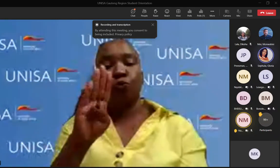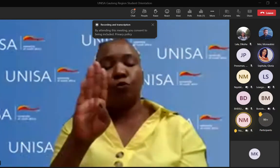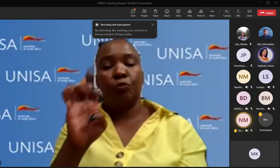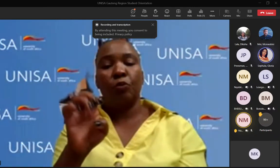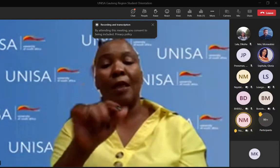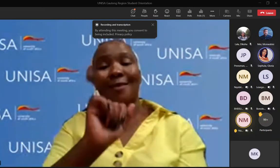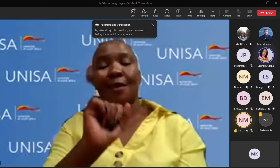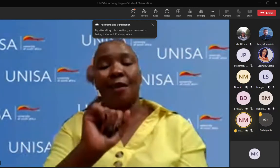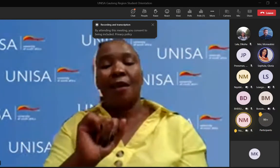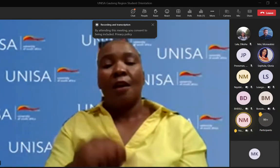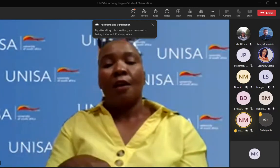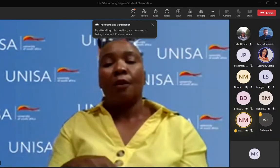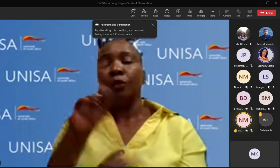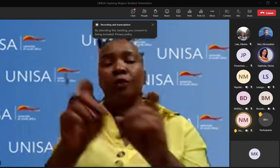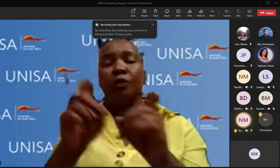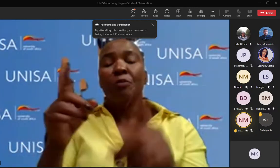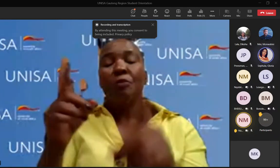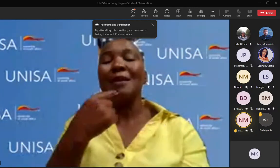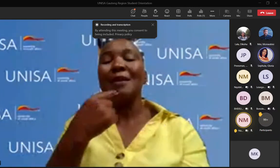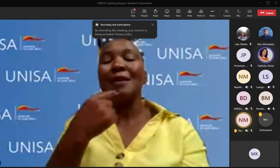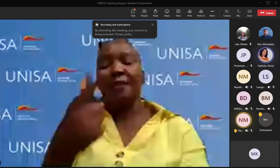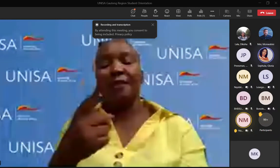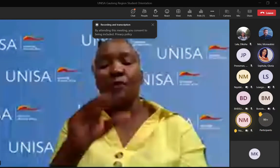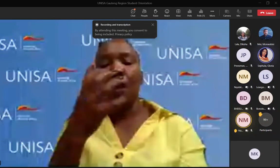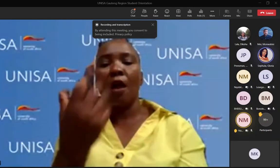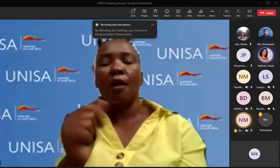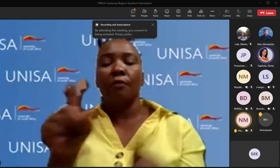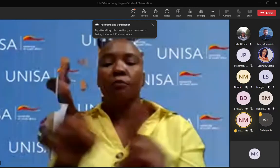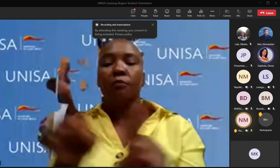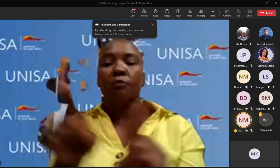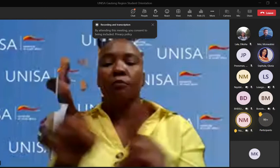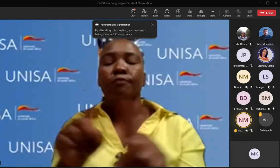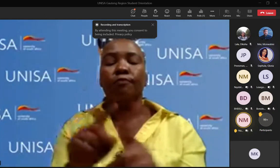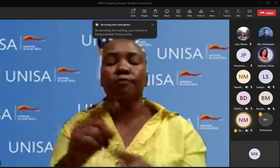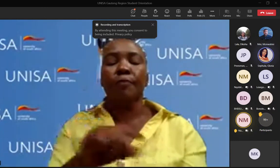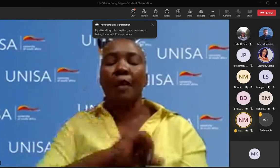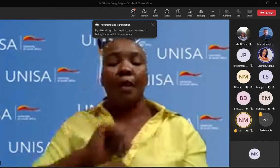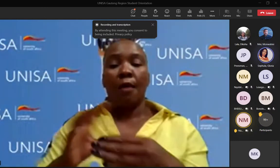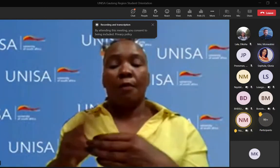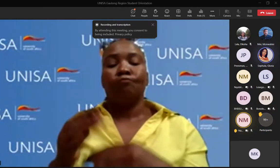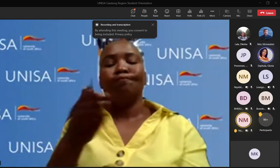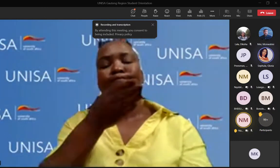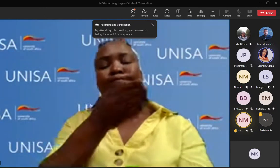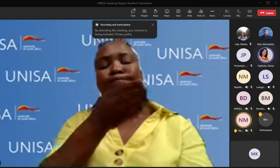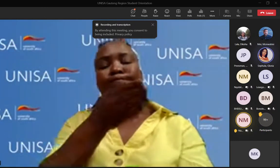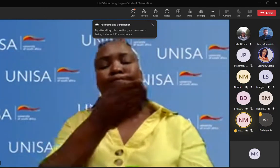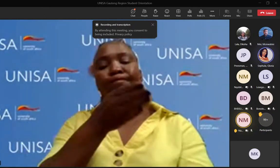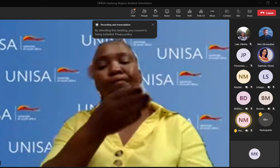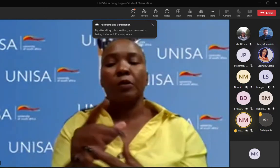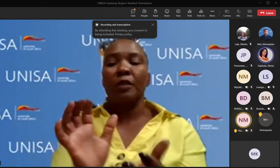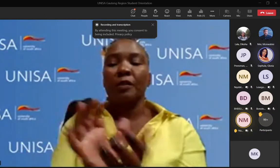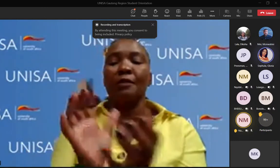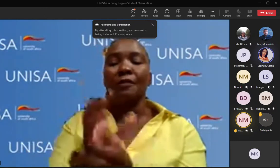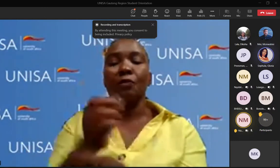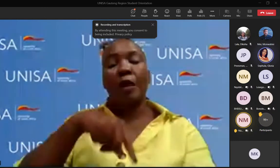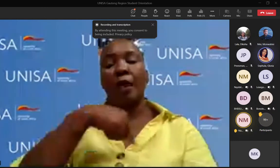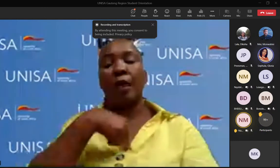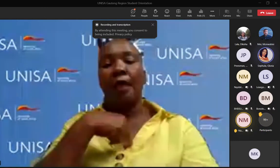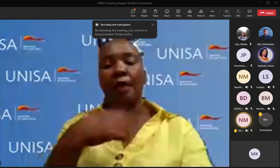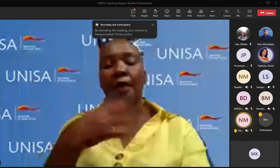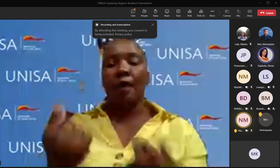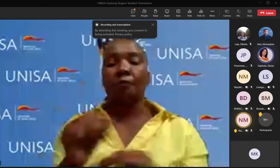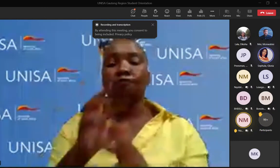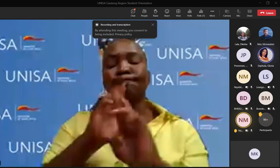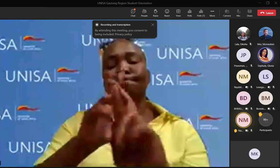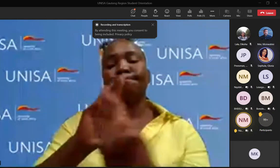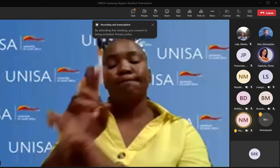answered they will be we have our colleagues here um on the meeting with us there to